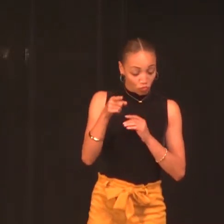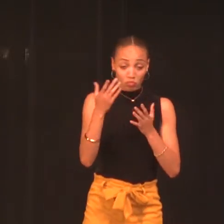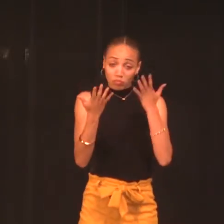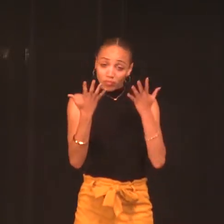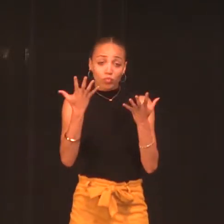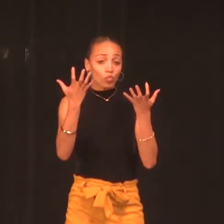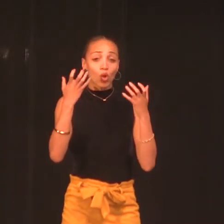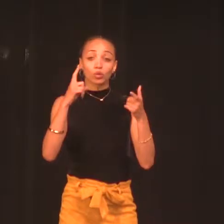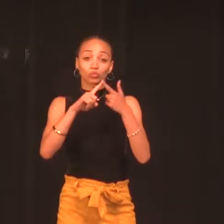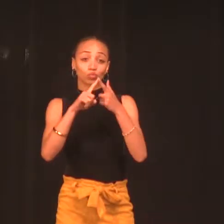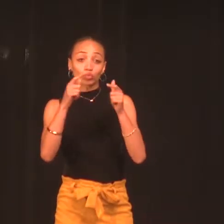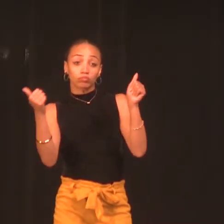in it as well.